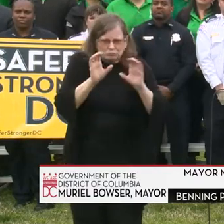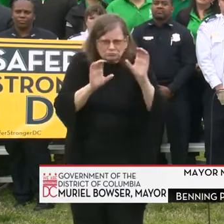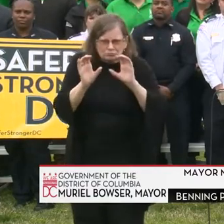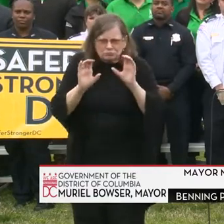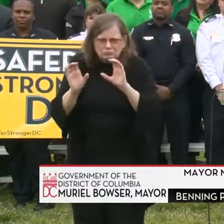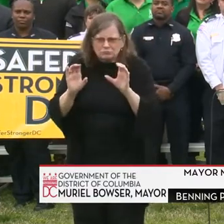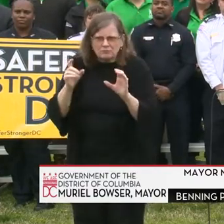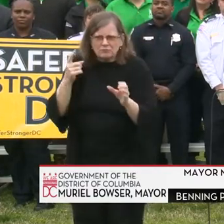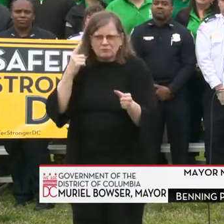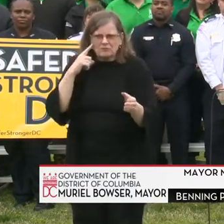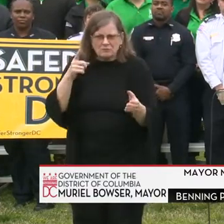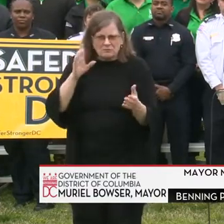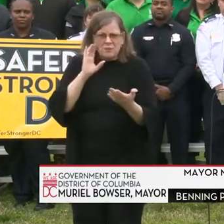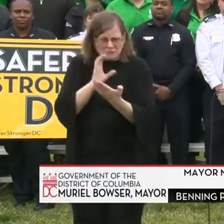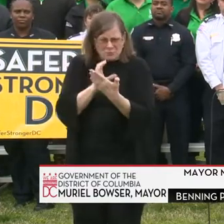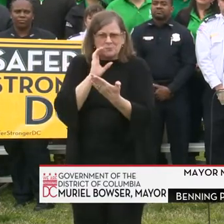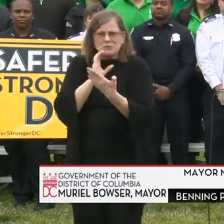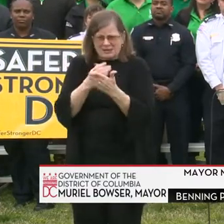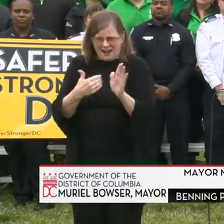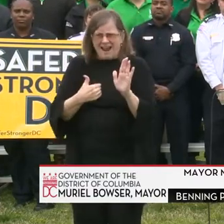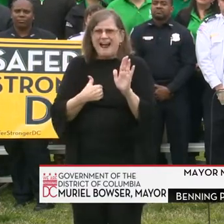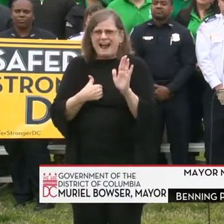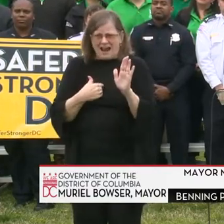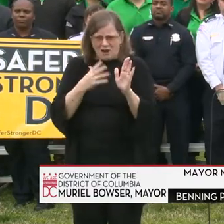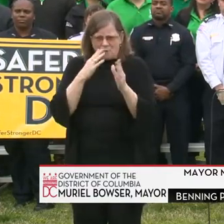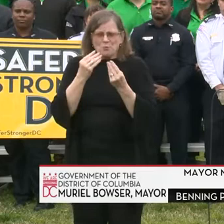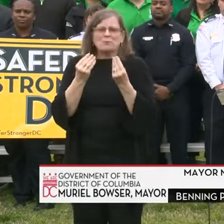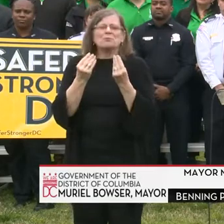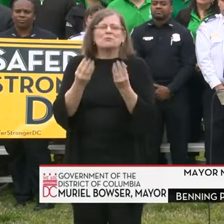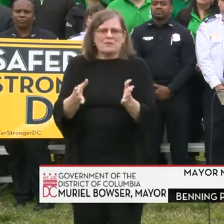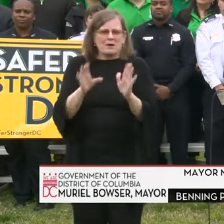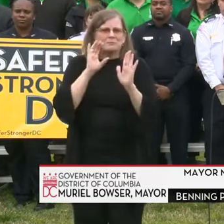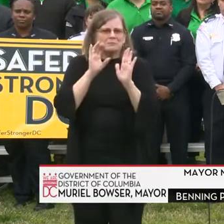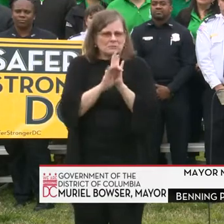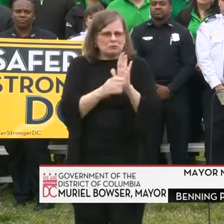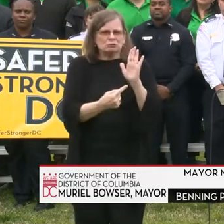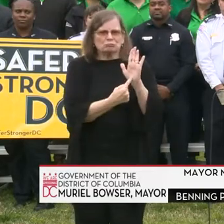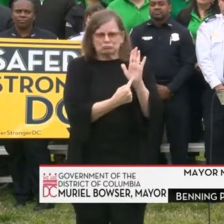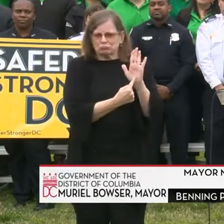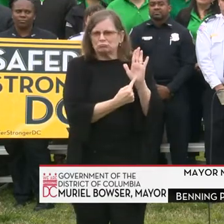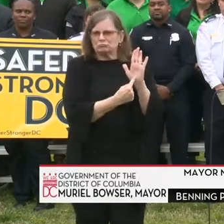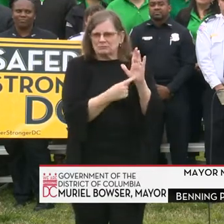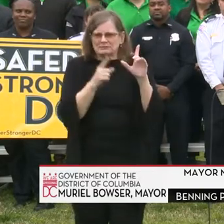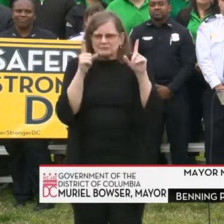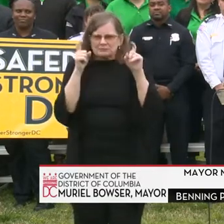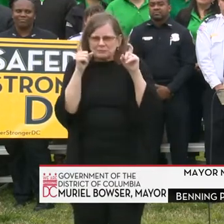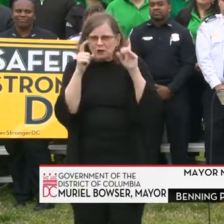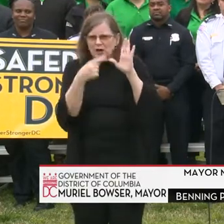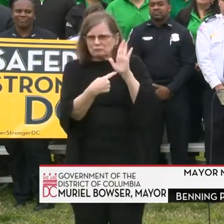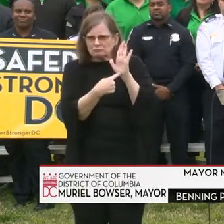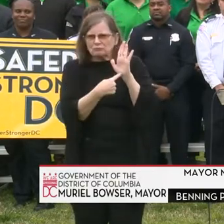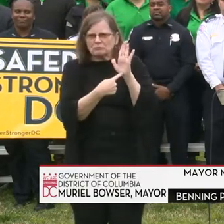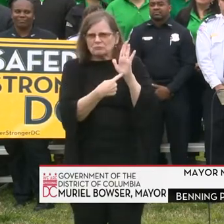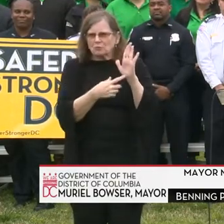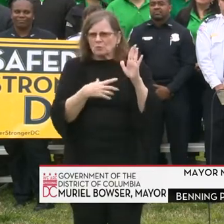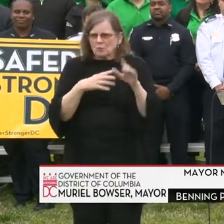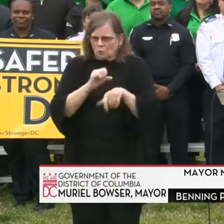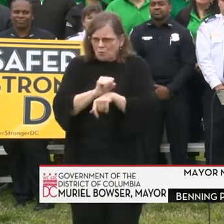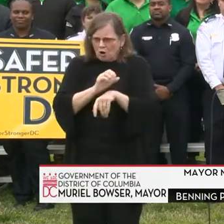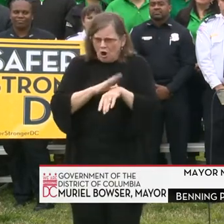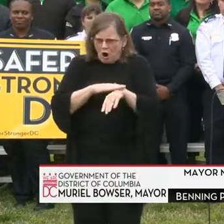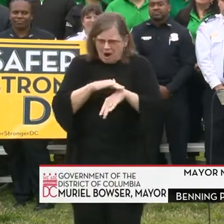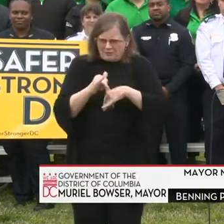warrants. We will be providing pictures. I didn't expect that question. We were working on it. We haven't gotten to that point,